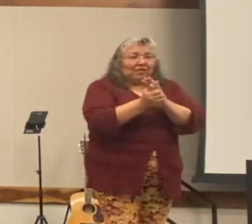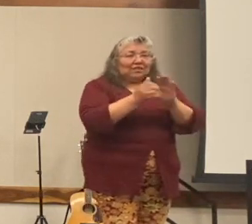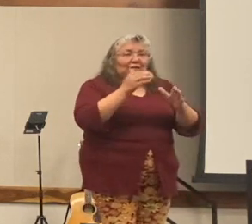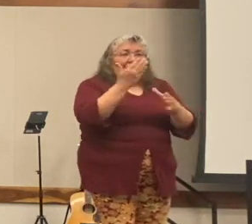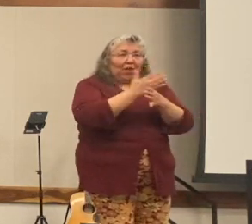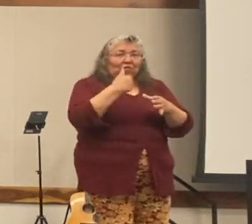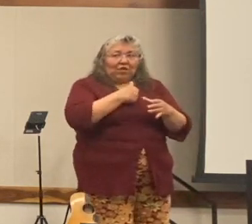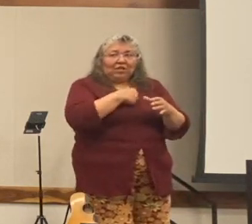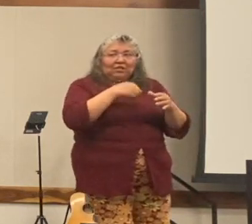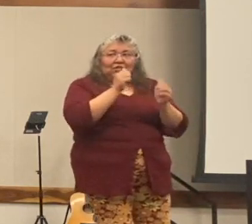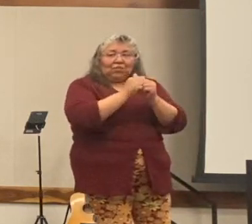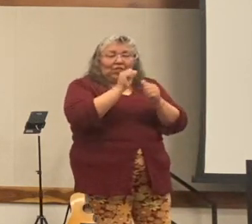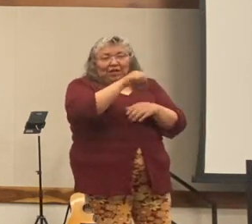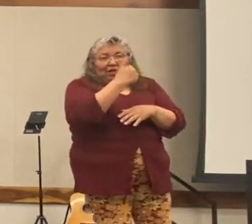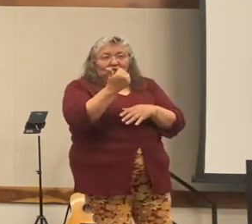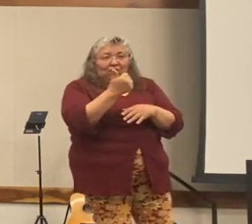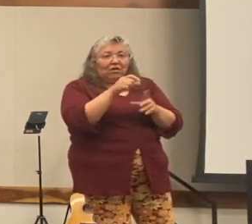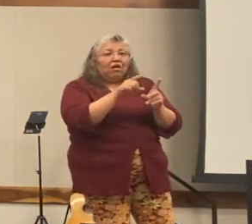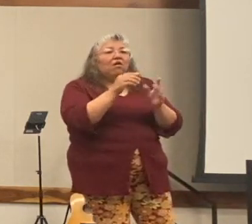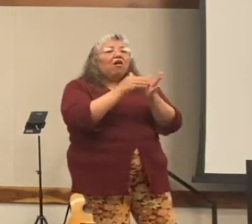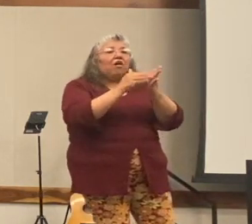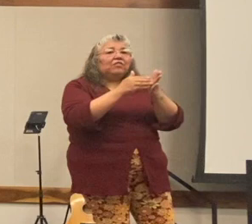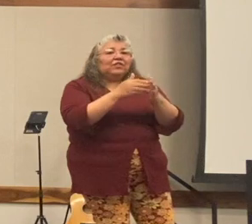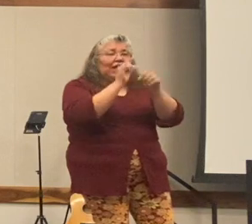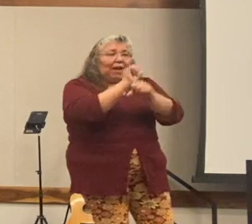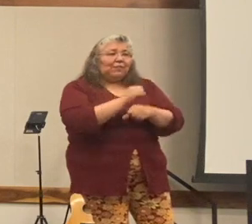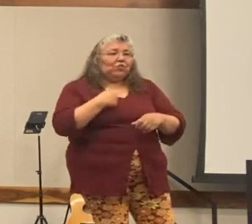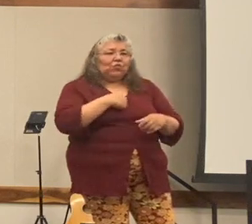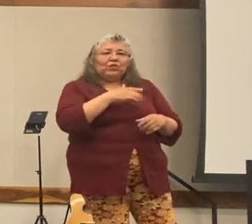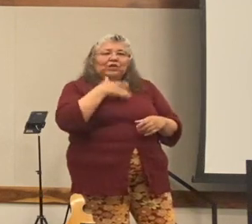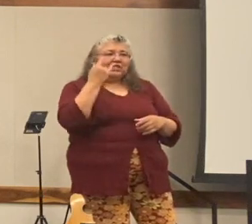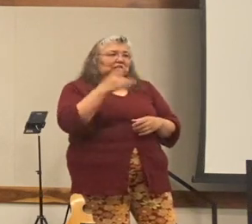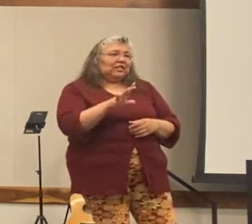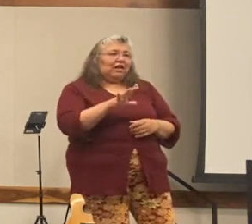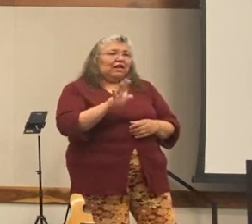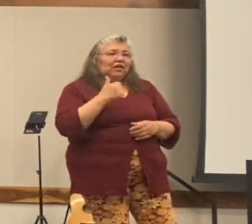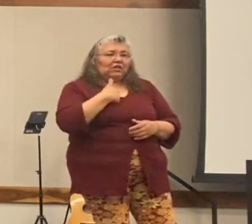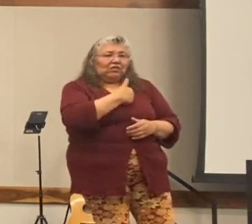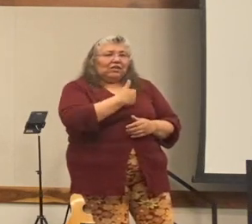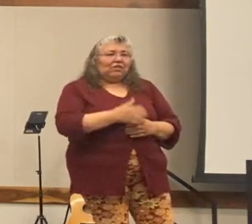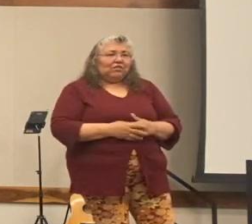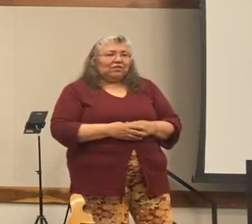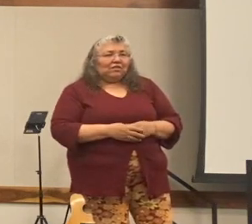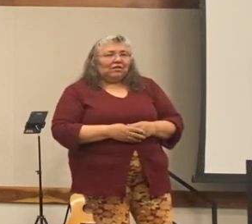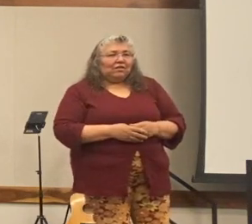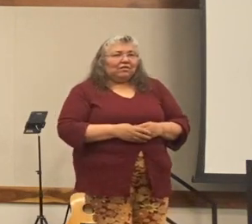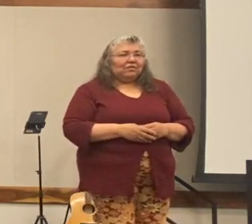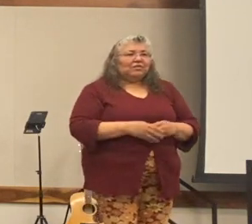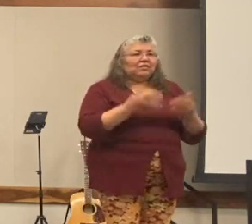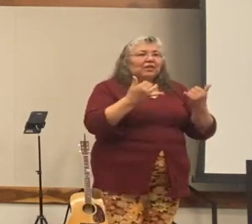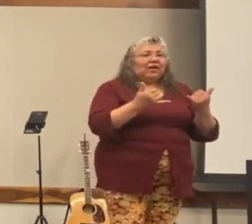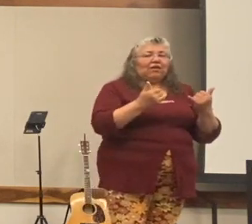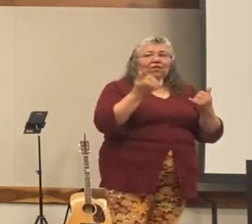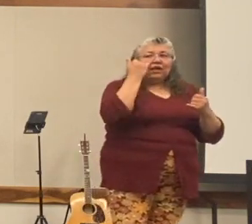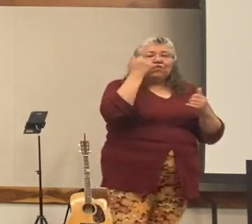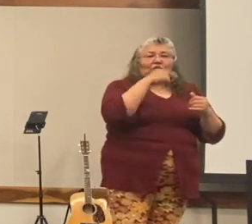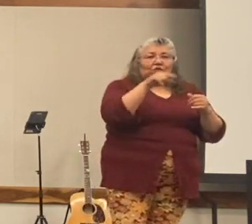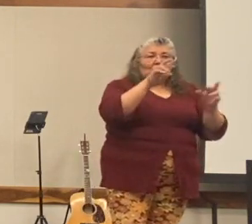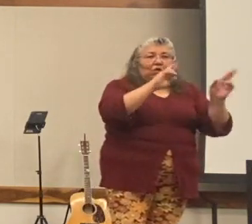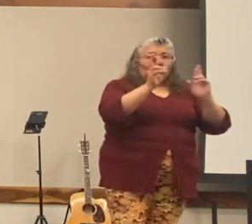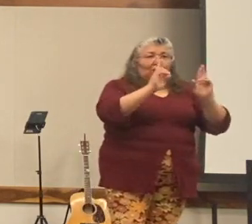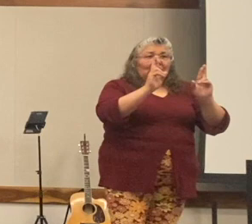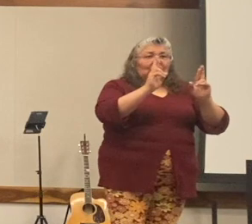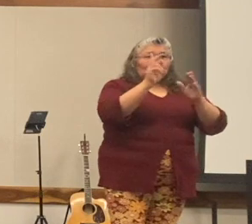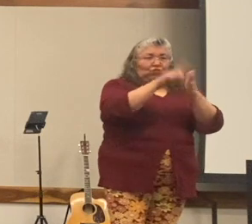us in others are often the habits that we dislike in ourselves. So if you're ready